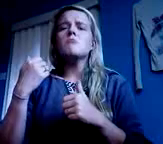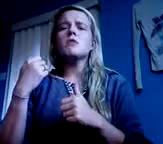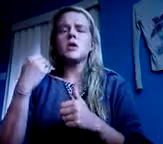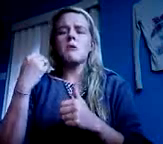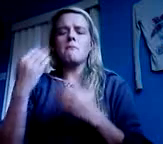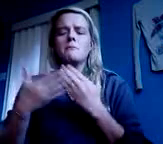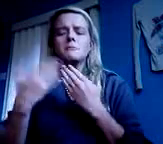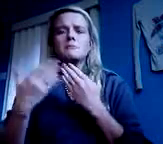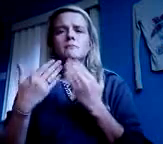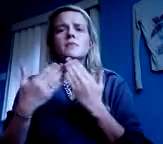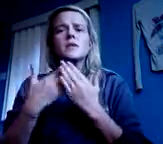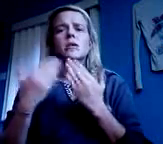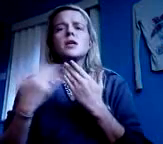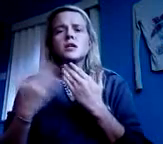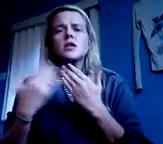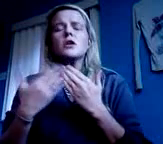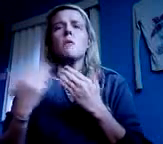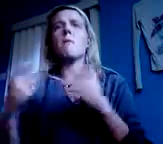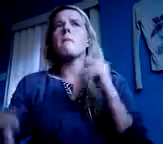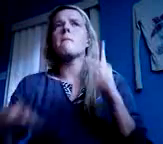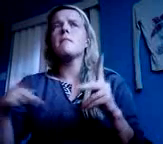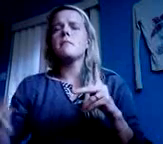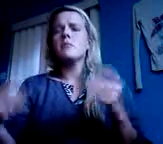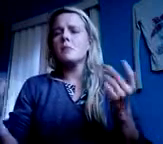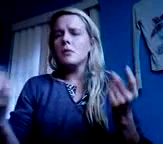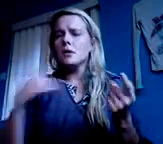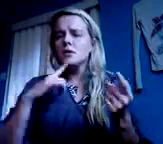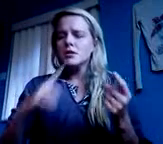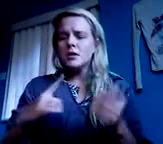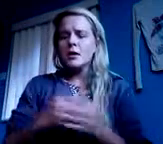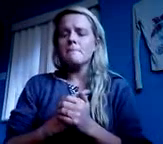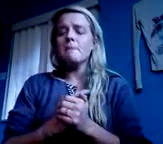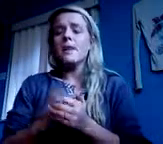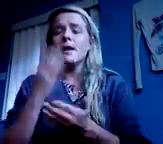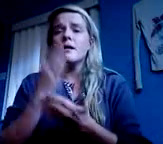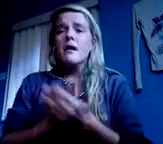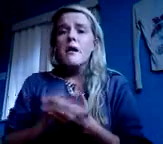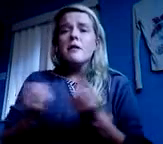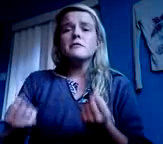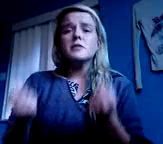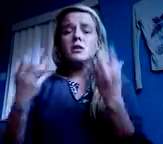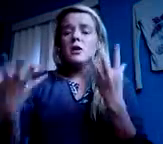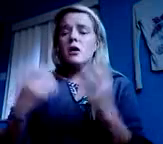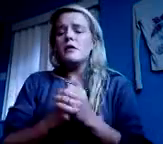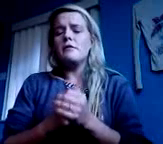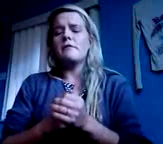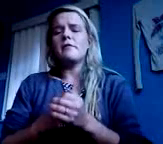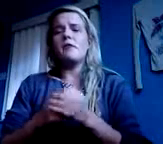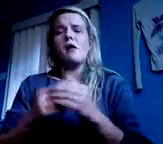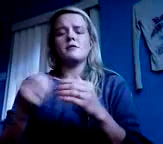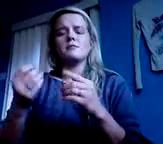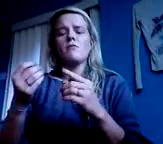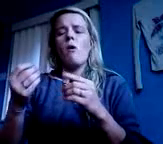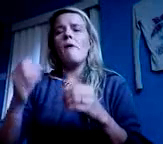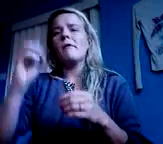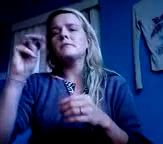Some equations you have like really, long-winded equations that have a lot of molecules and charges and things like that. And, it kind of looks overwhelming. And